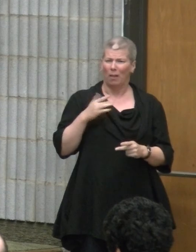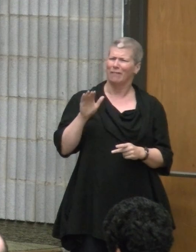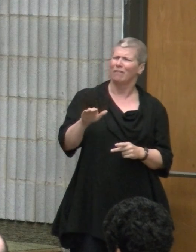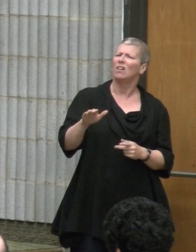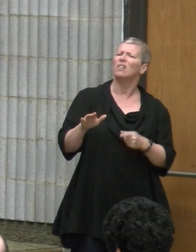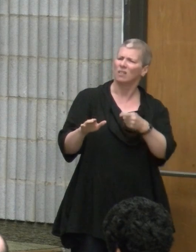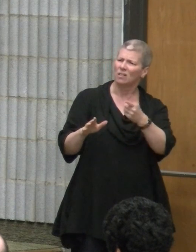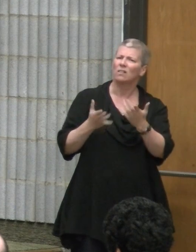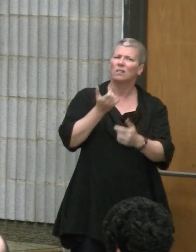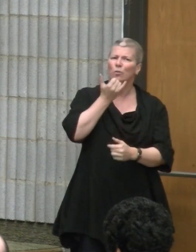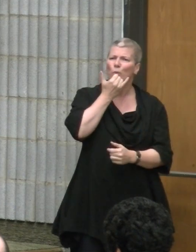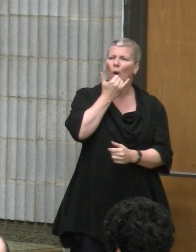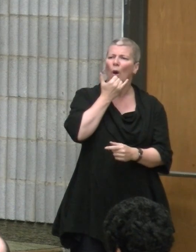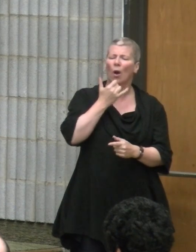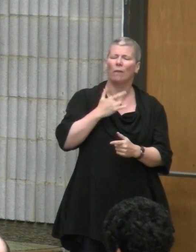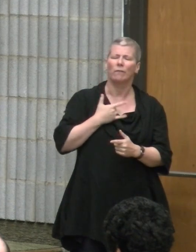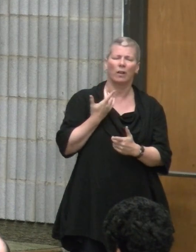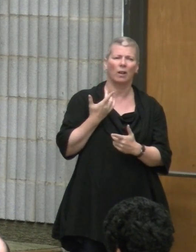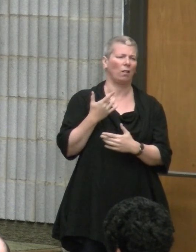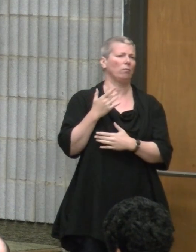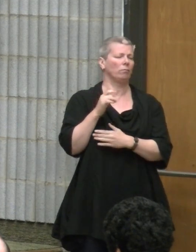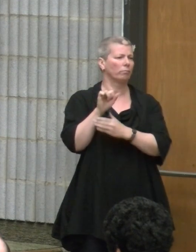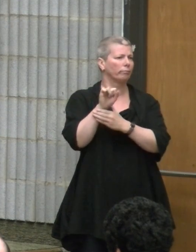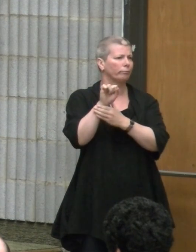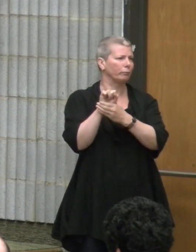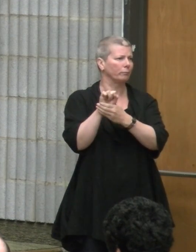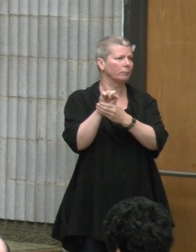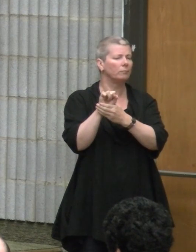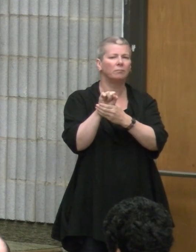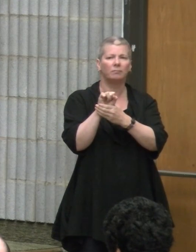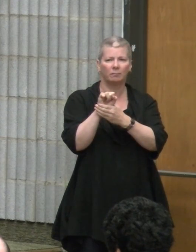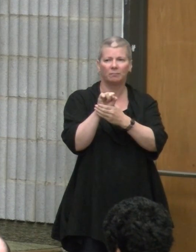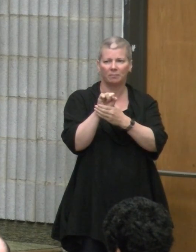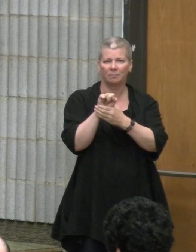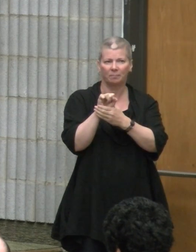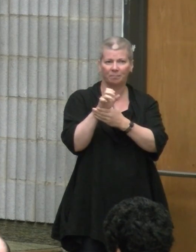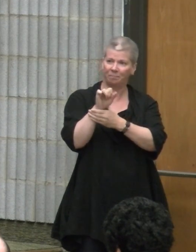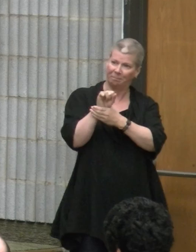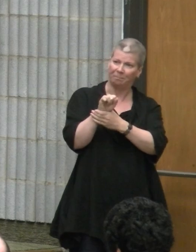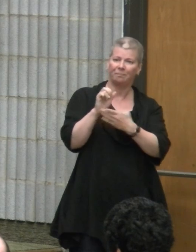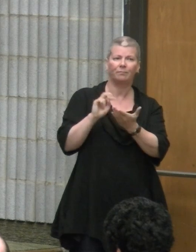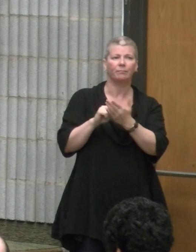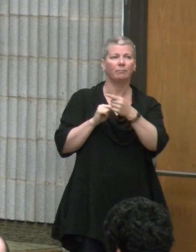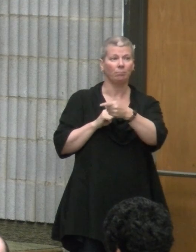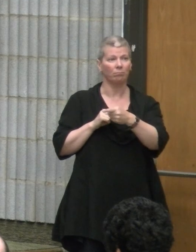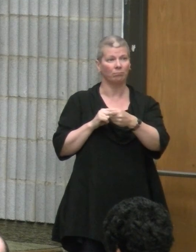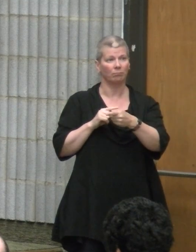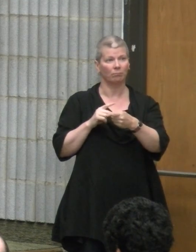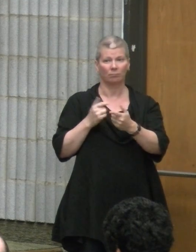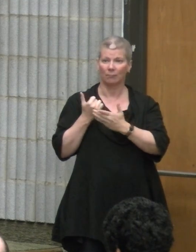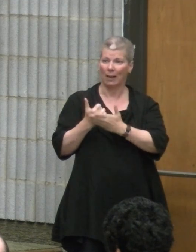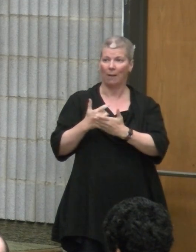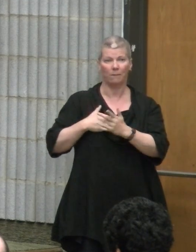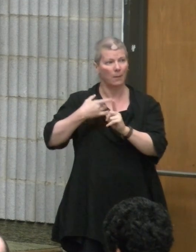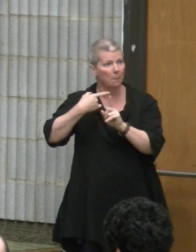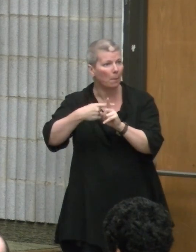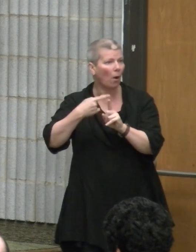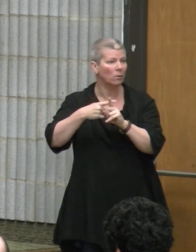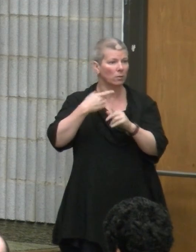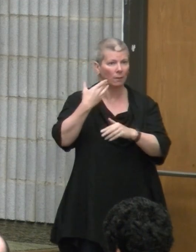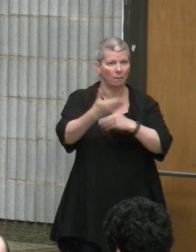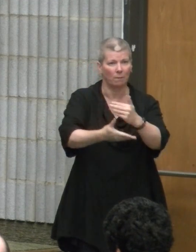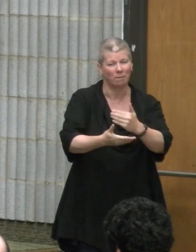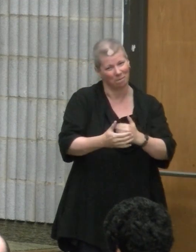difficult for many different reasons, and it just doesn't generally promote a positive atmosphere. I assume because